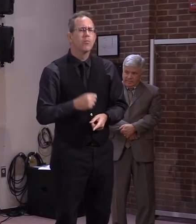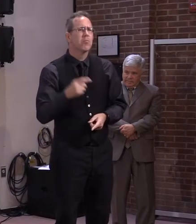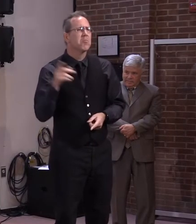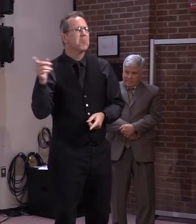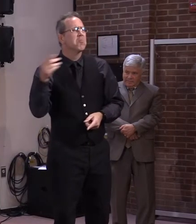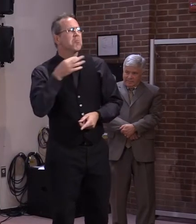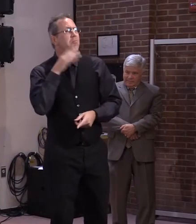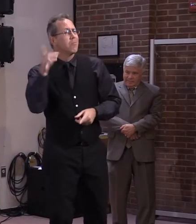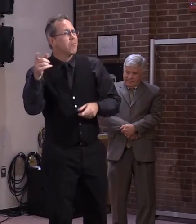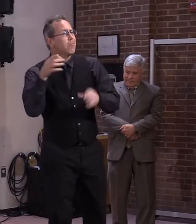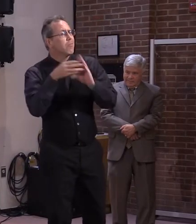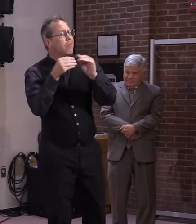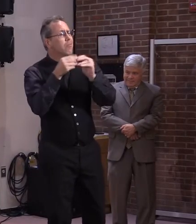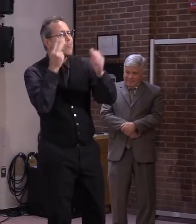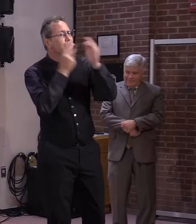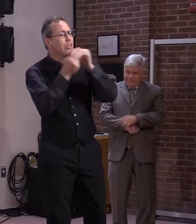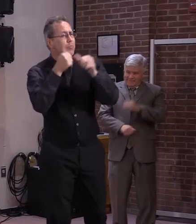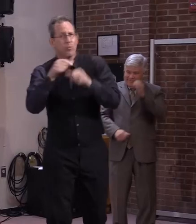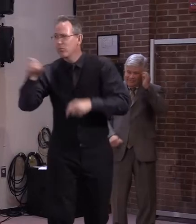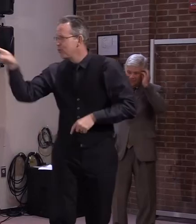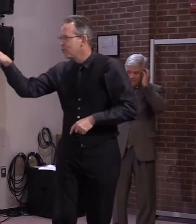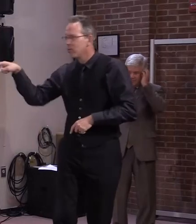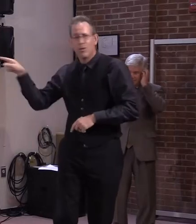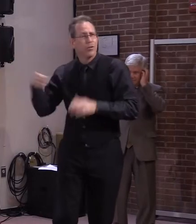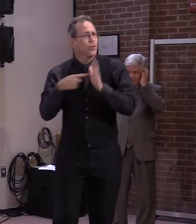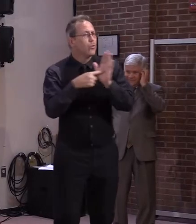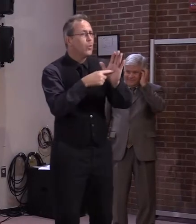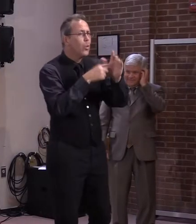More time, more data, but